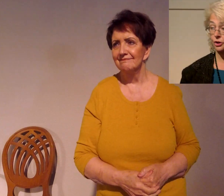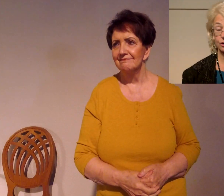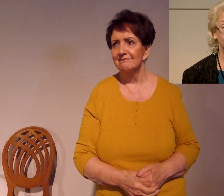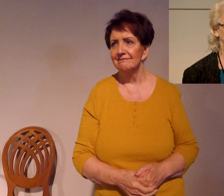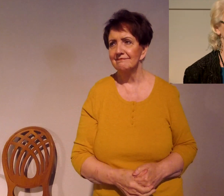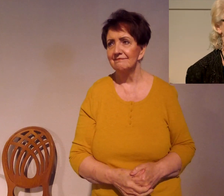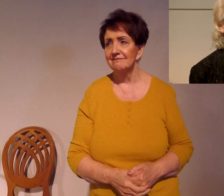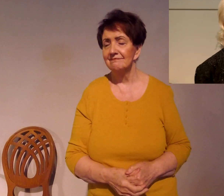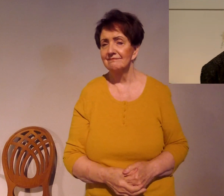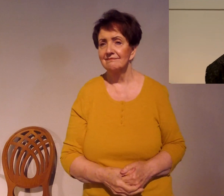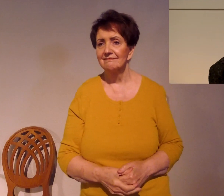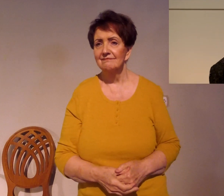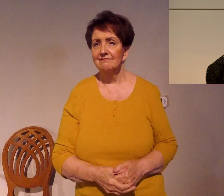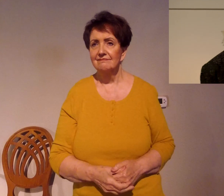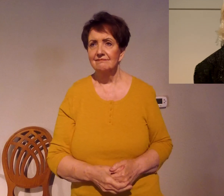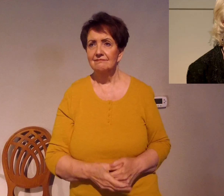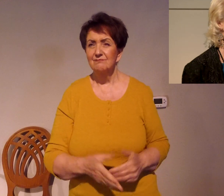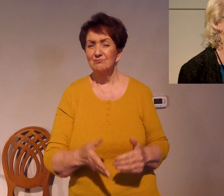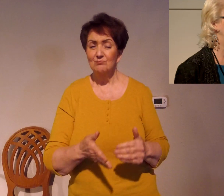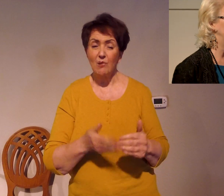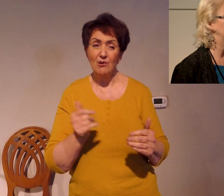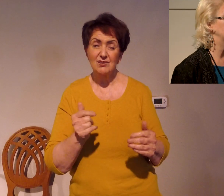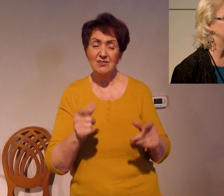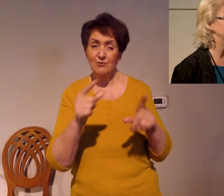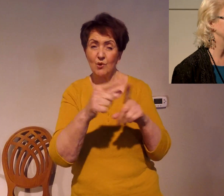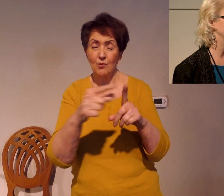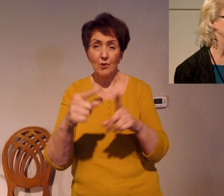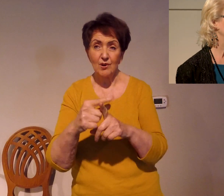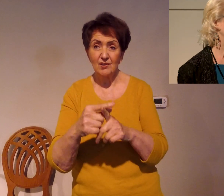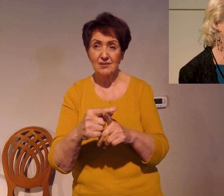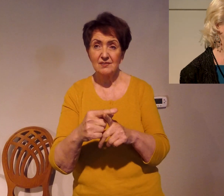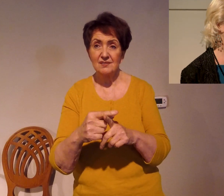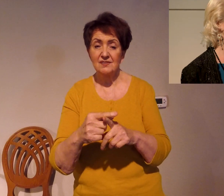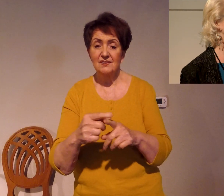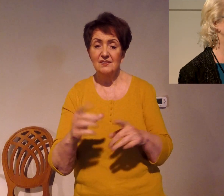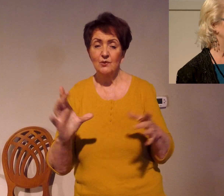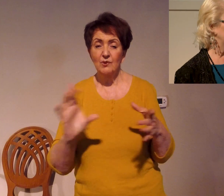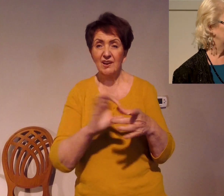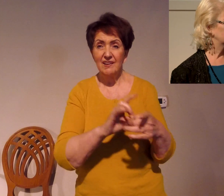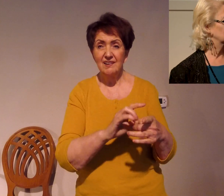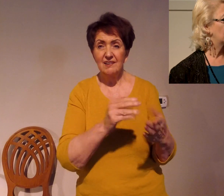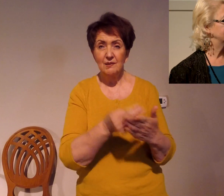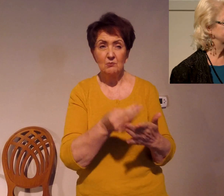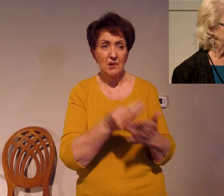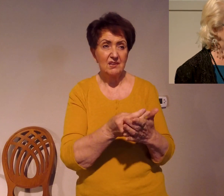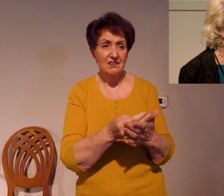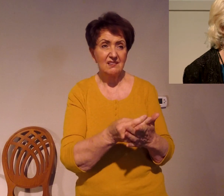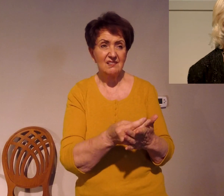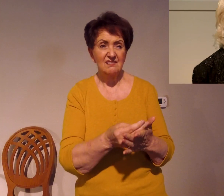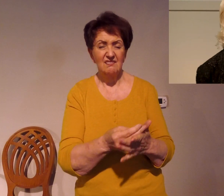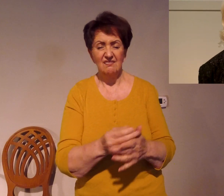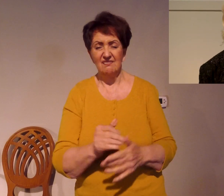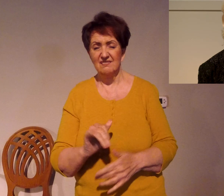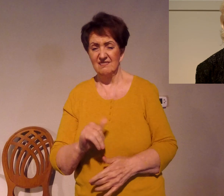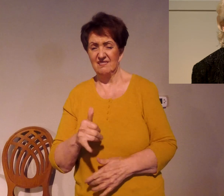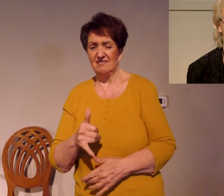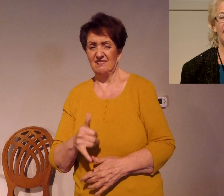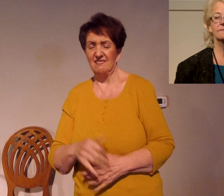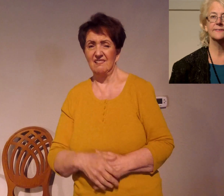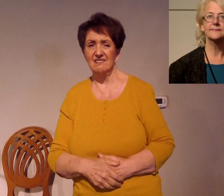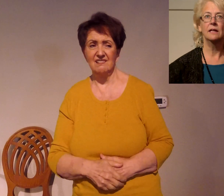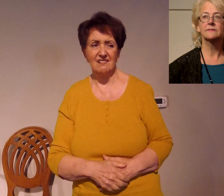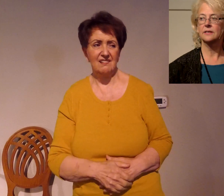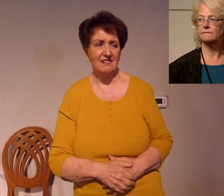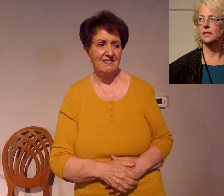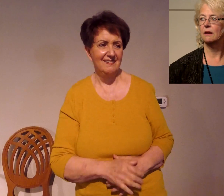our terms for money actually are somewhat derisive,